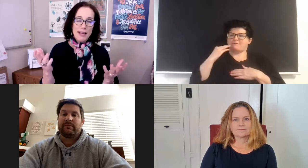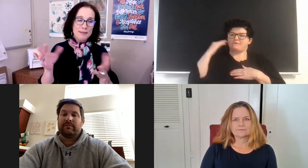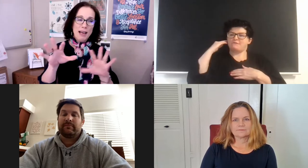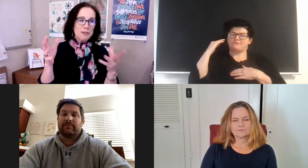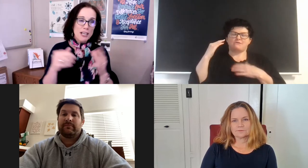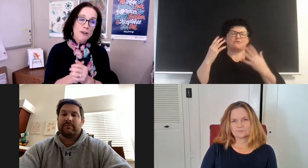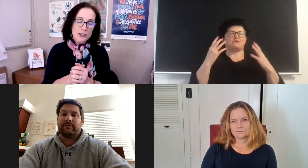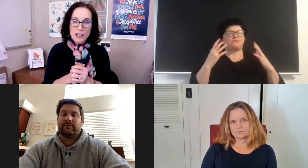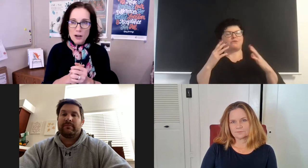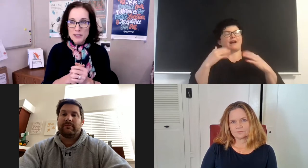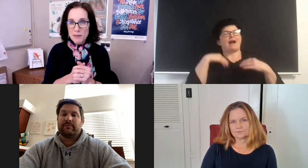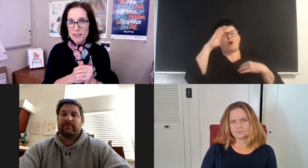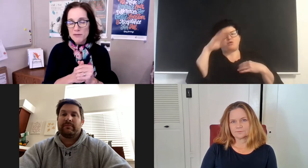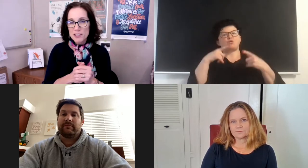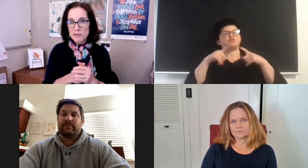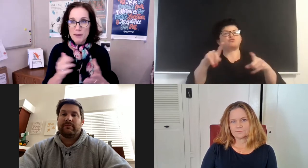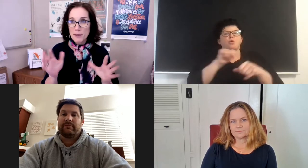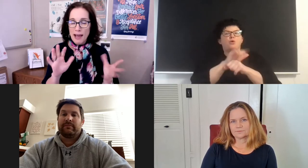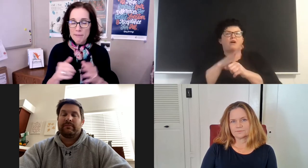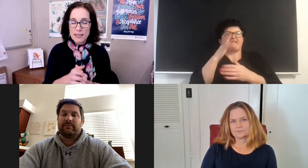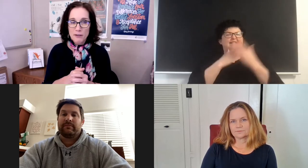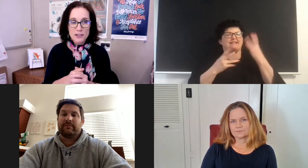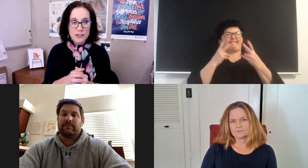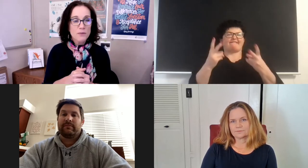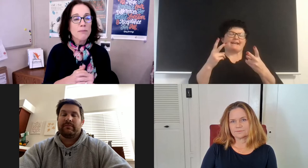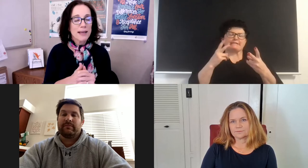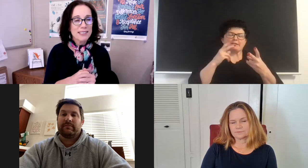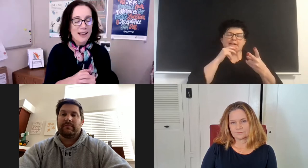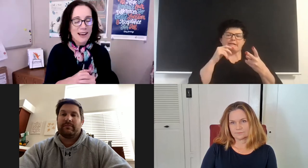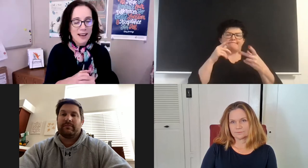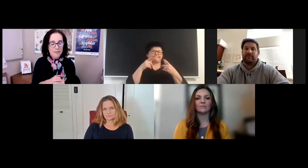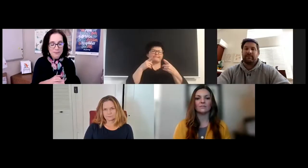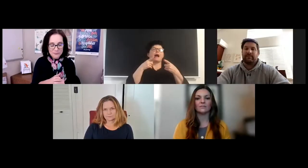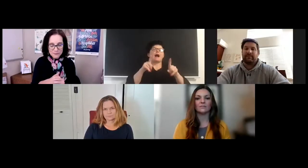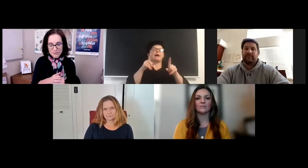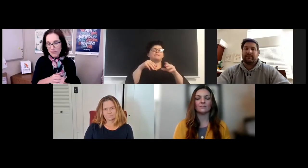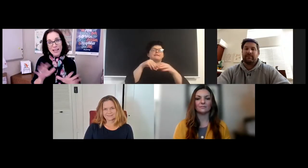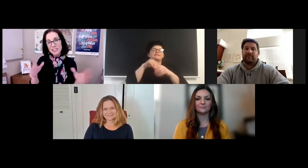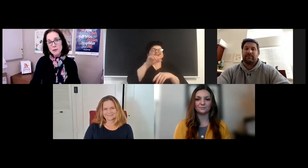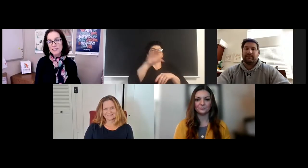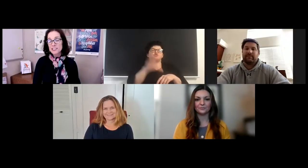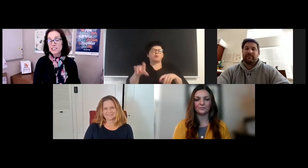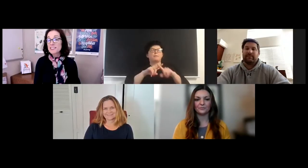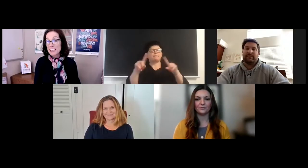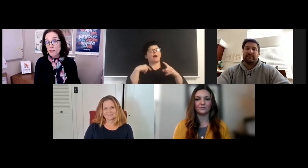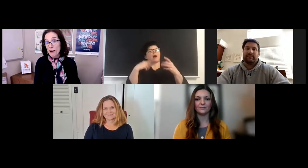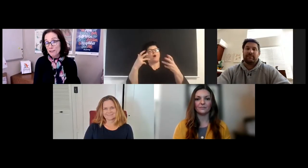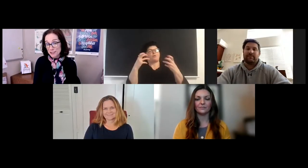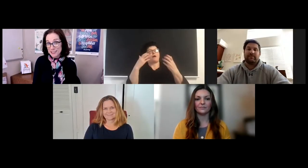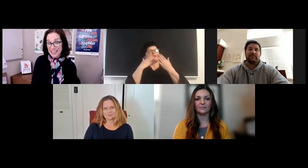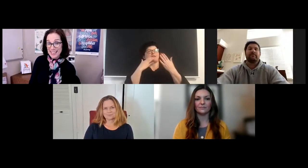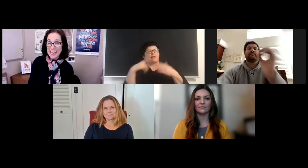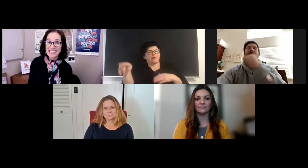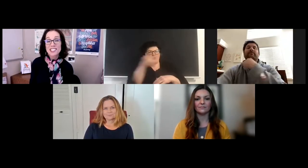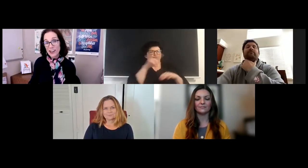know, I know during COVID, some of these visits may have been happening over Zoom, but I just want to just thank you all for